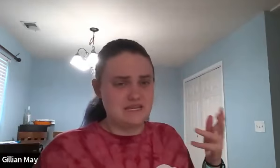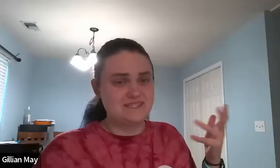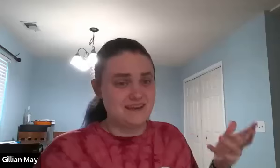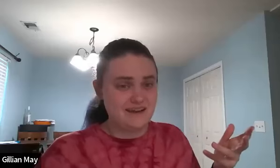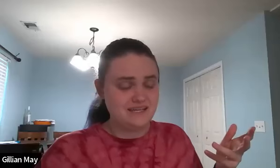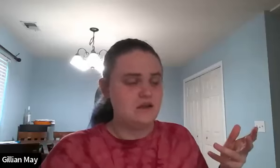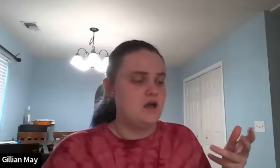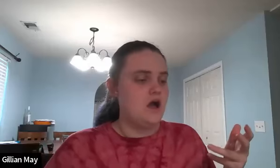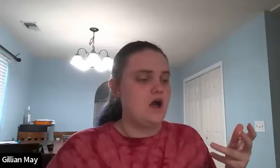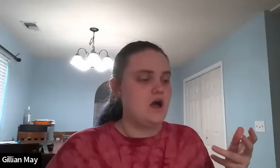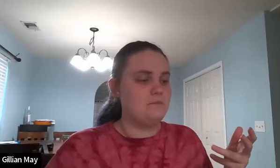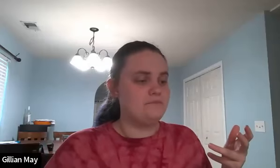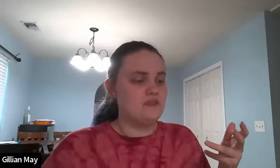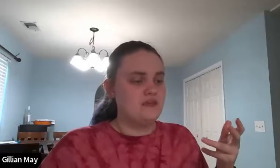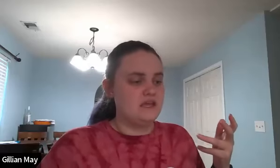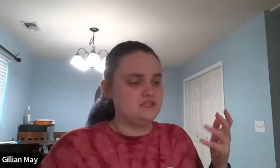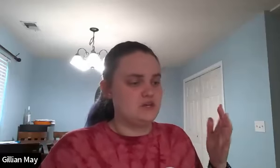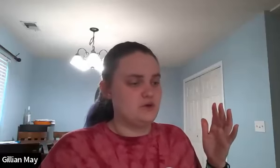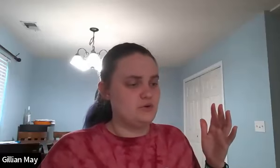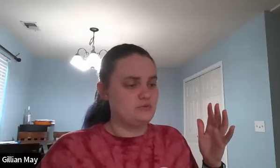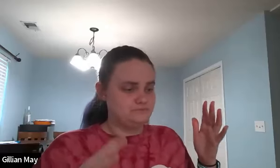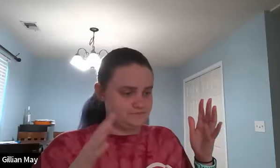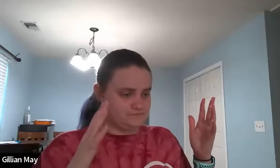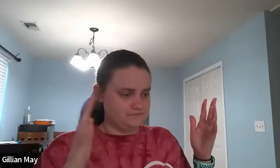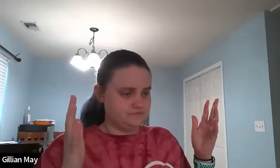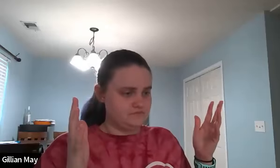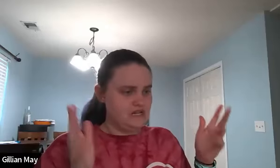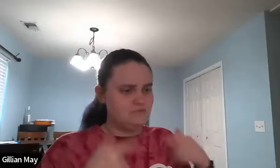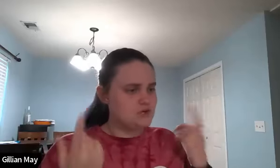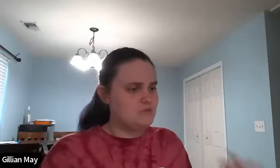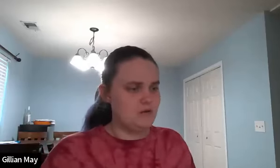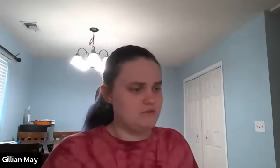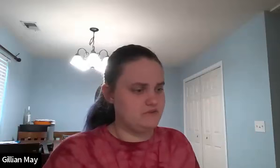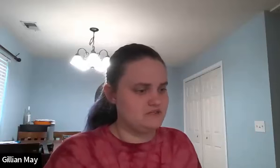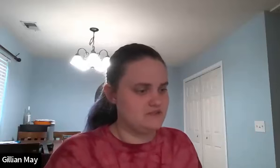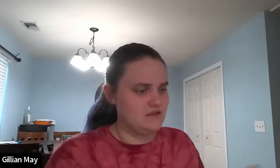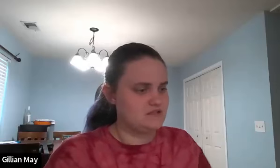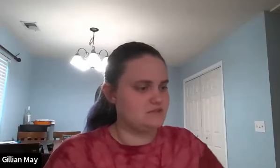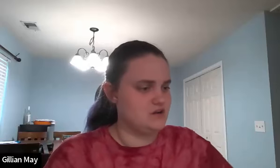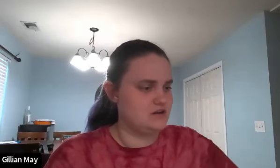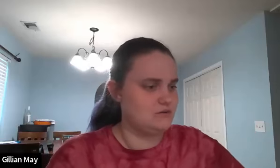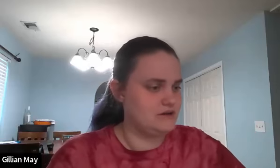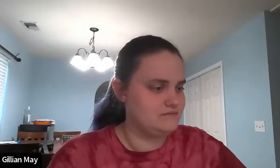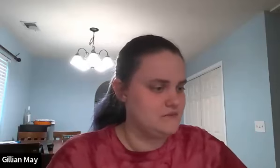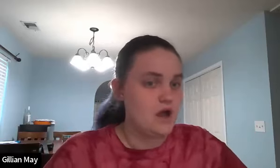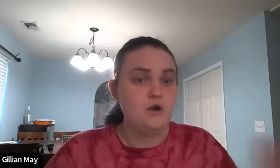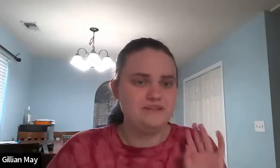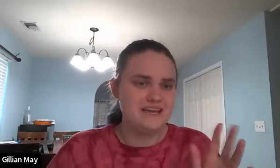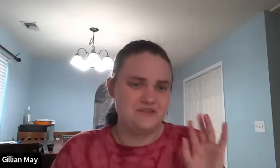same sign. And so I'm trying to remember where I went with this. I lost my track real quick. Oh, potato. That's